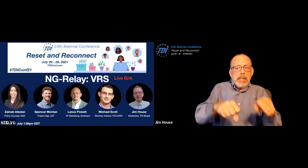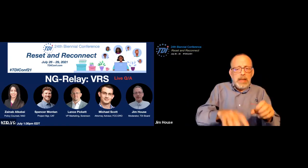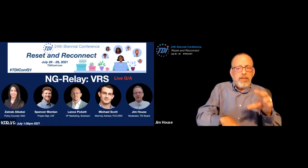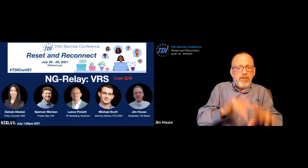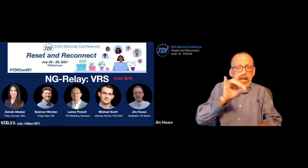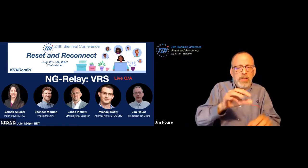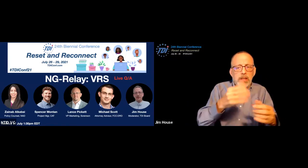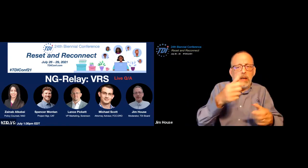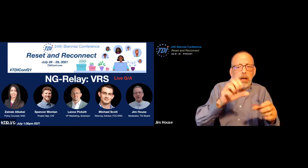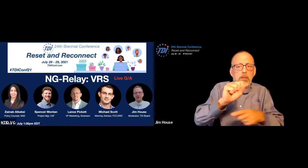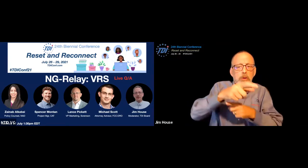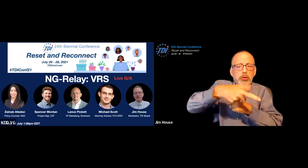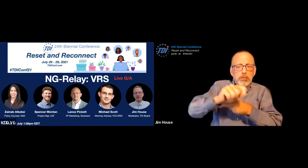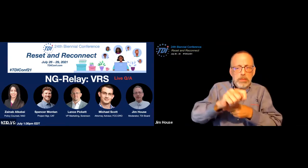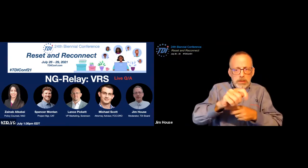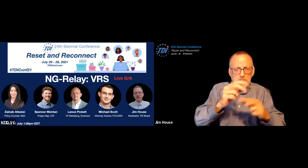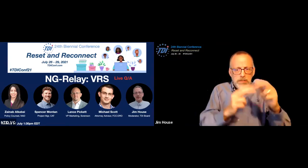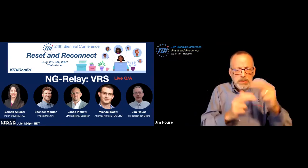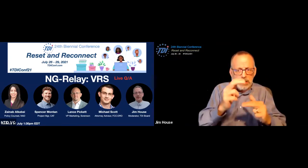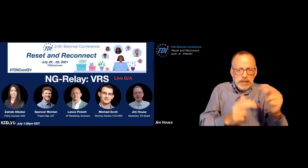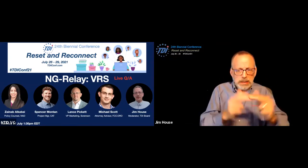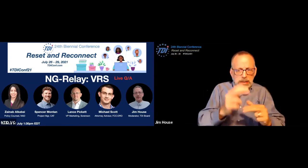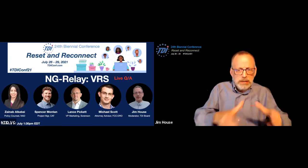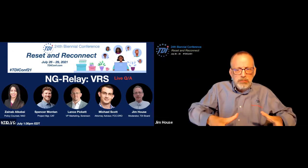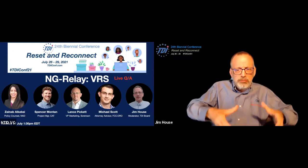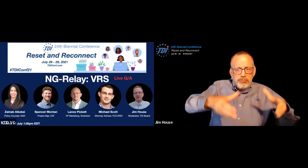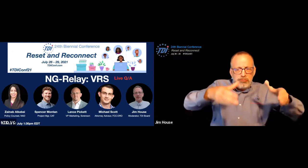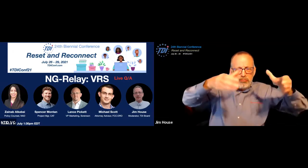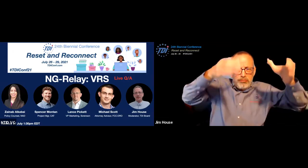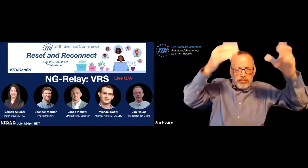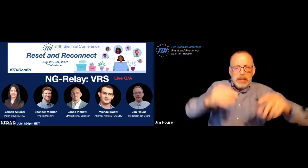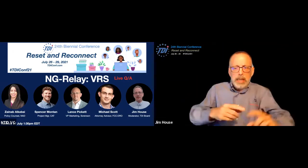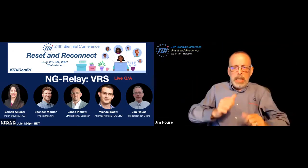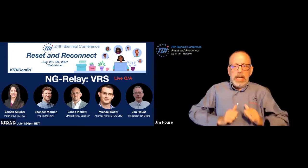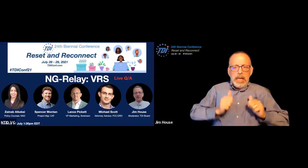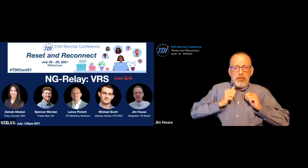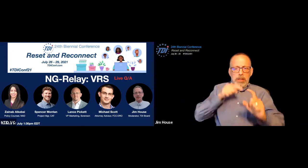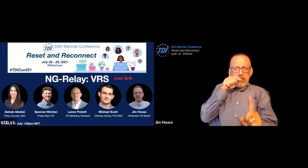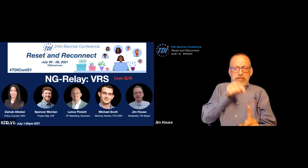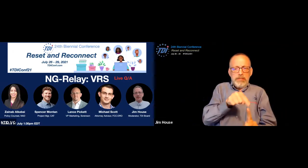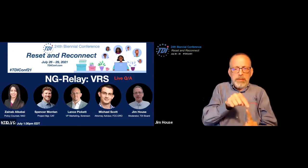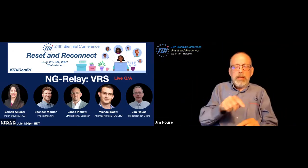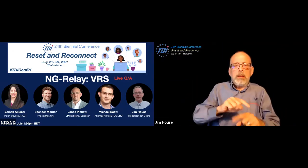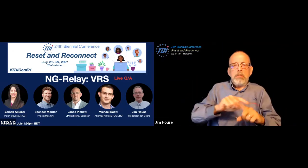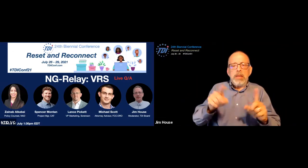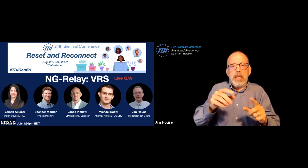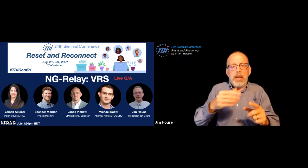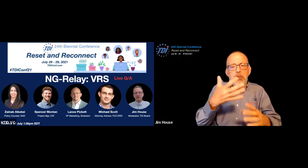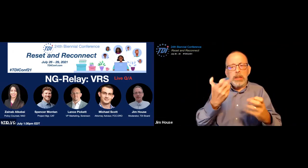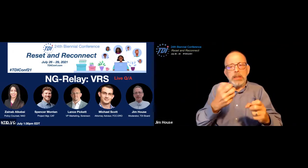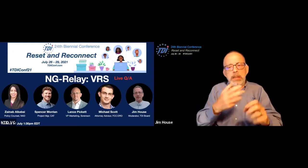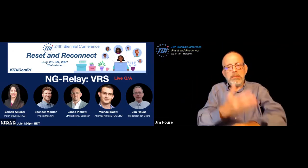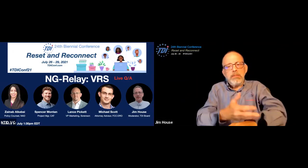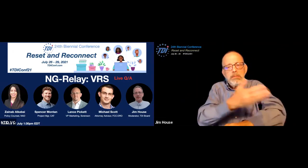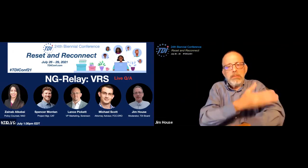there's GPS, which can find the apartment building if you're in a high rise, and it finds you